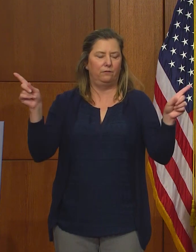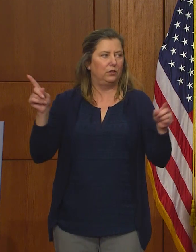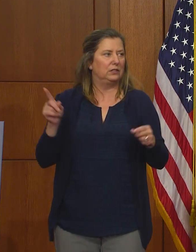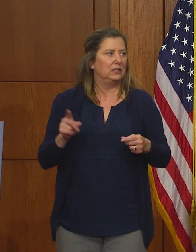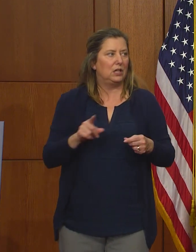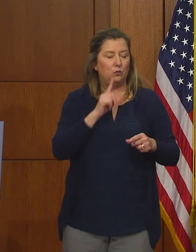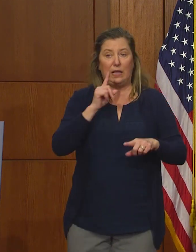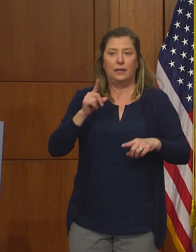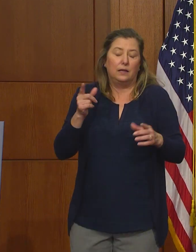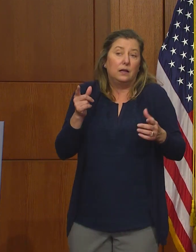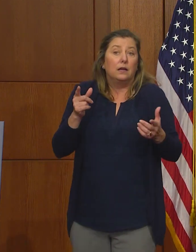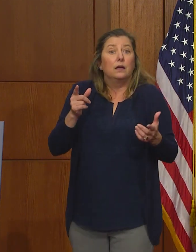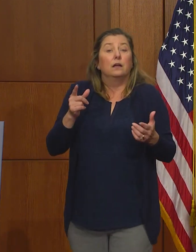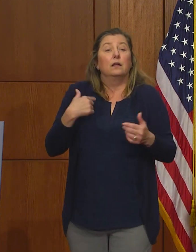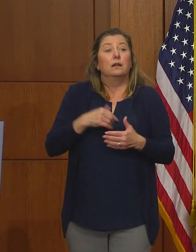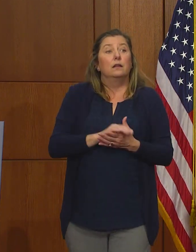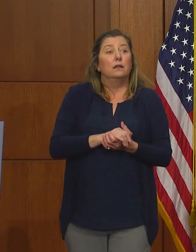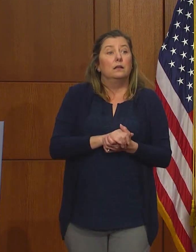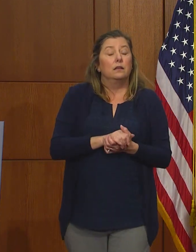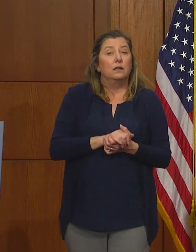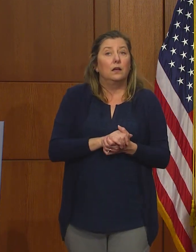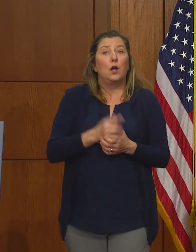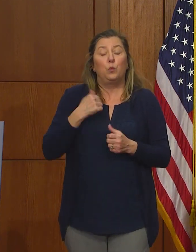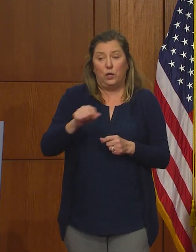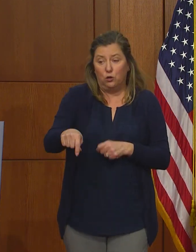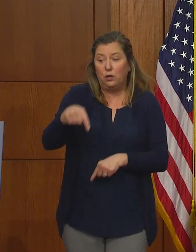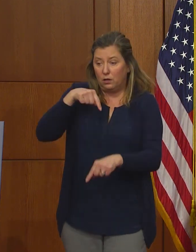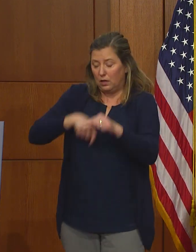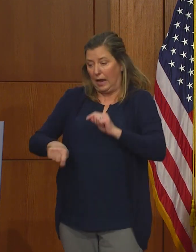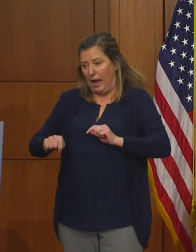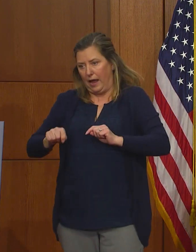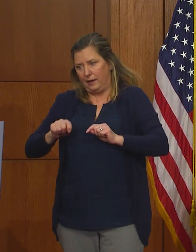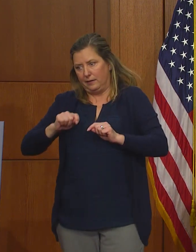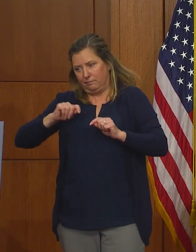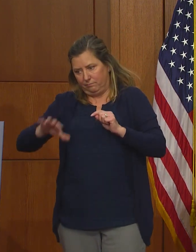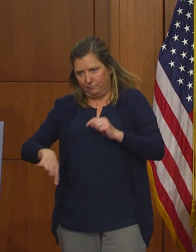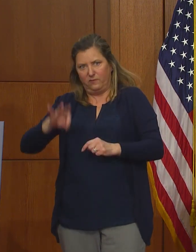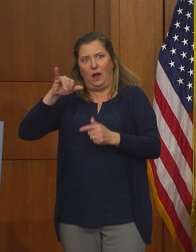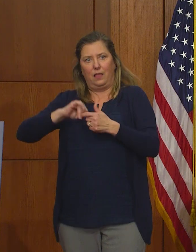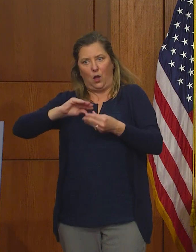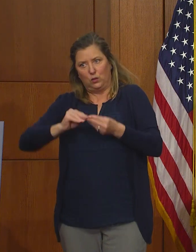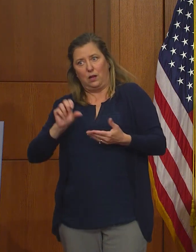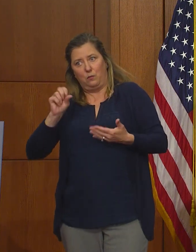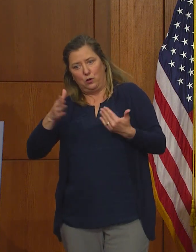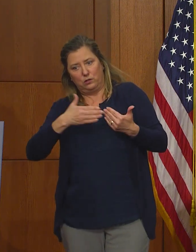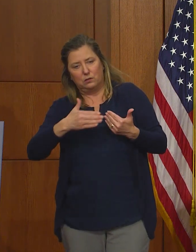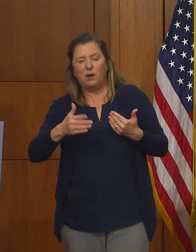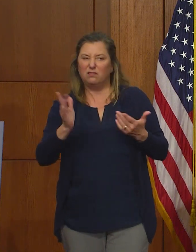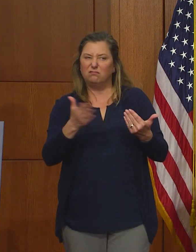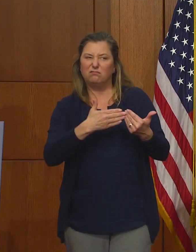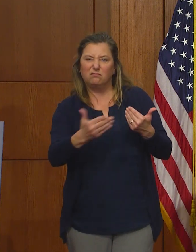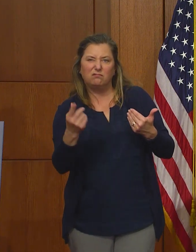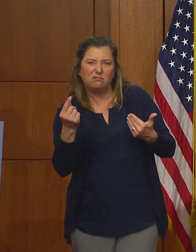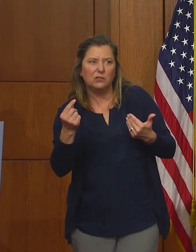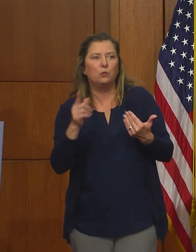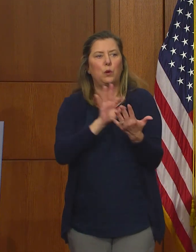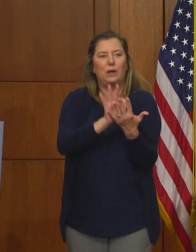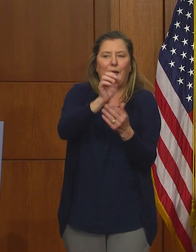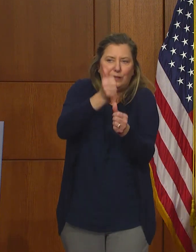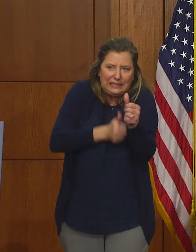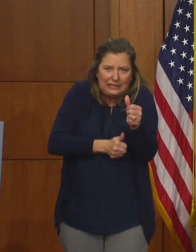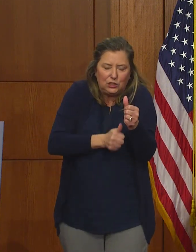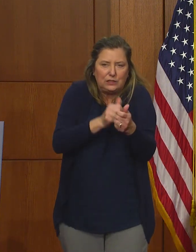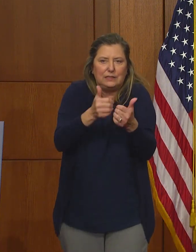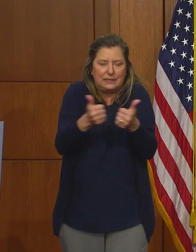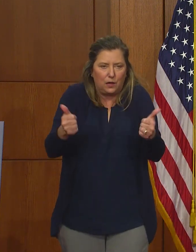couldn't really compare it. Now, we could go back and dig that all out, but going forward, what we're going to do is count the tests.